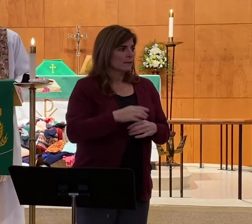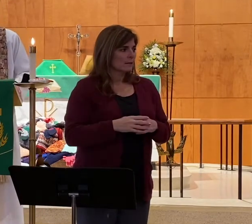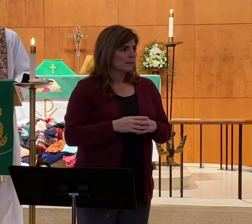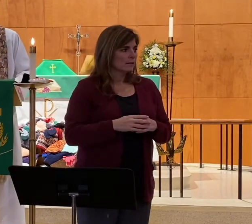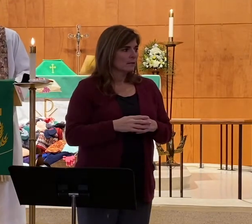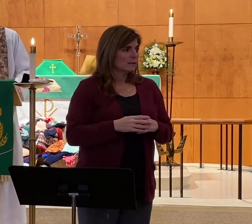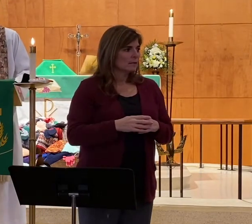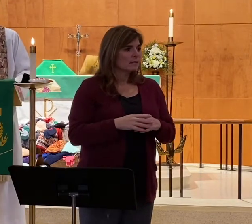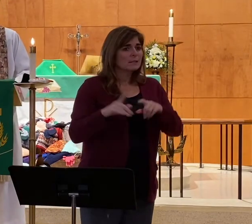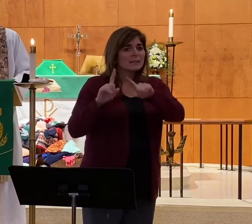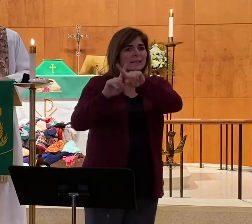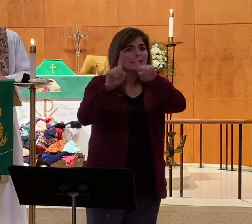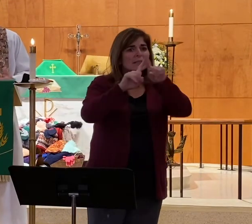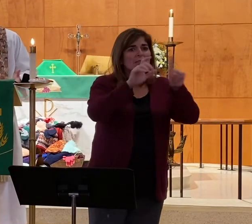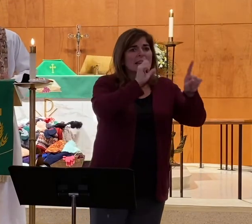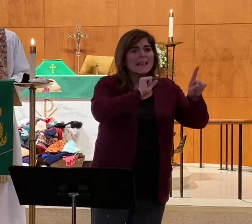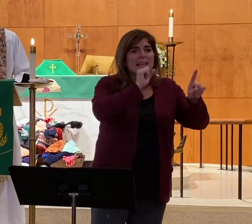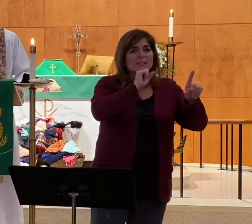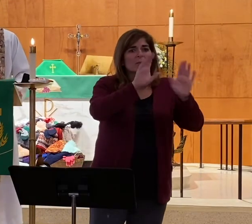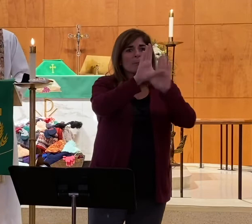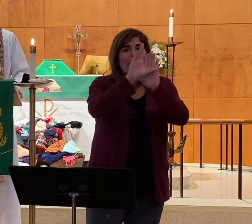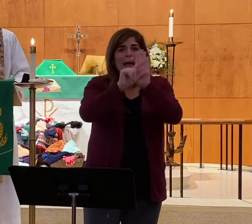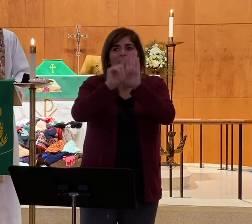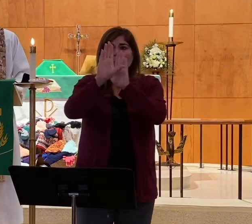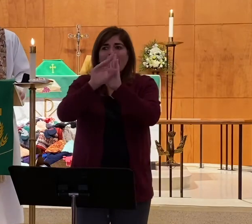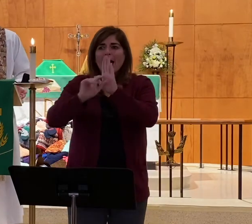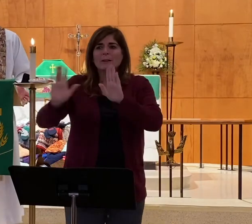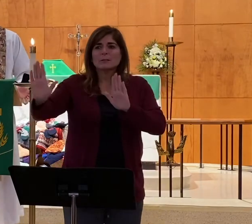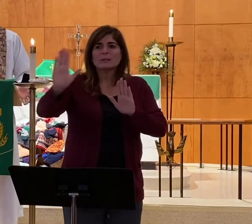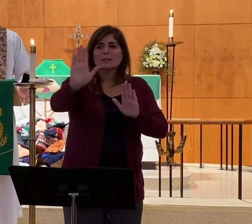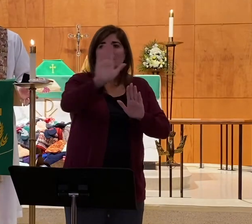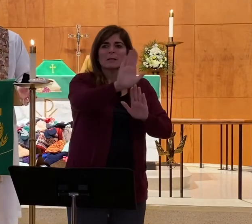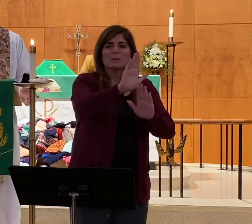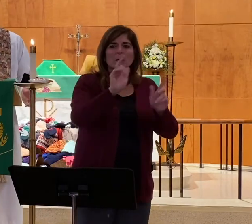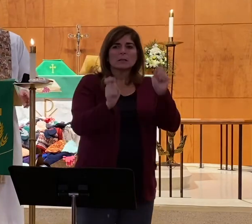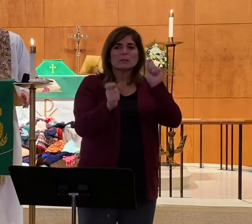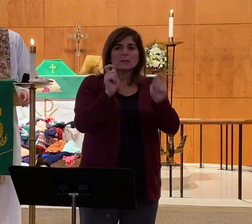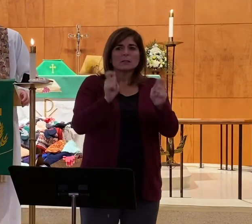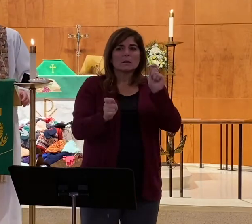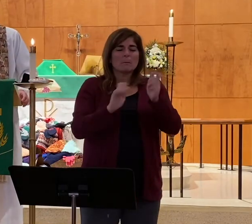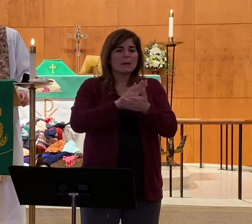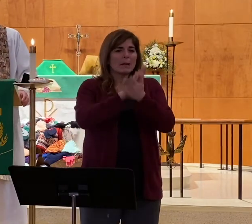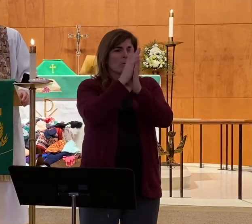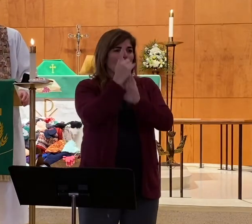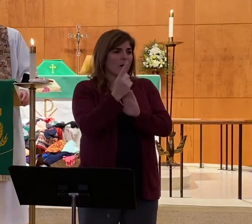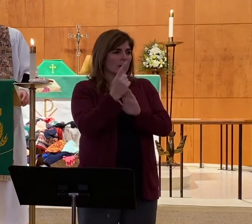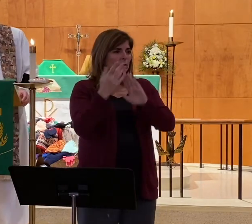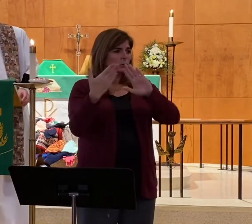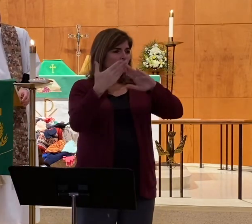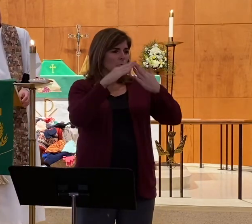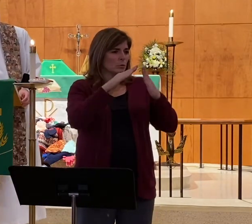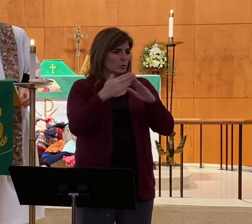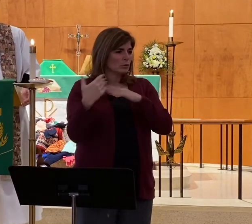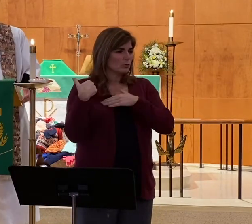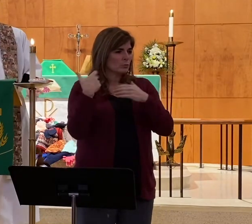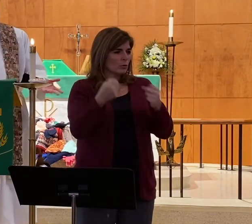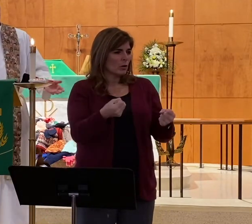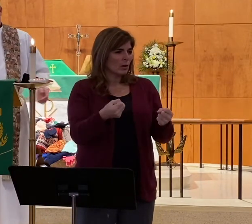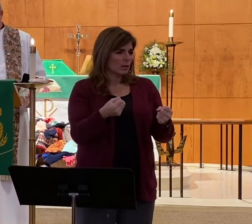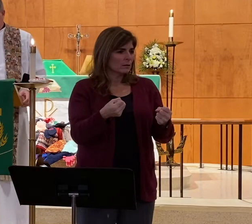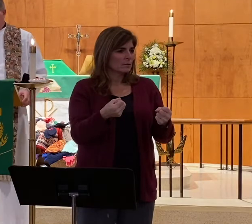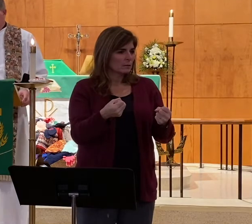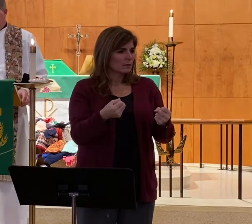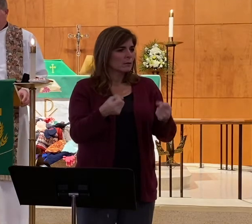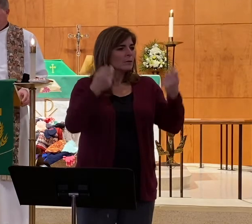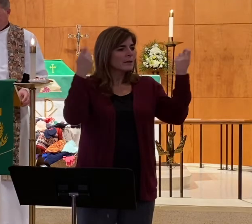backgrounds is somehow united and shaped into a community that